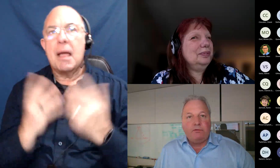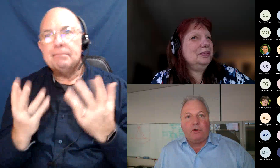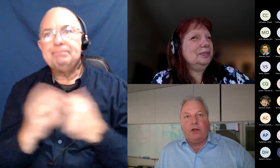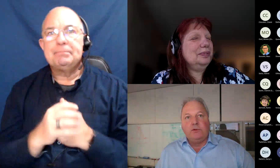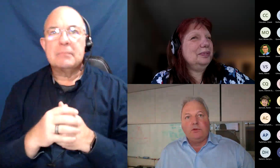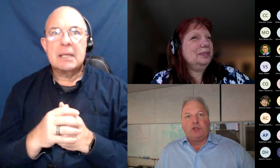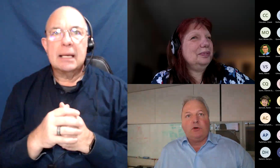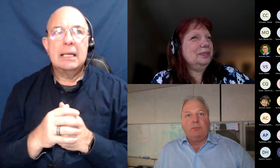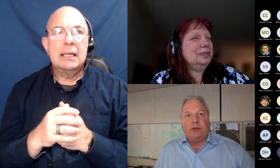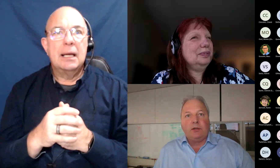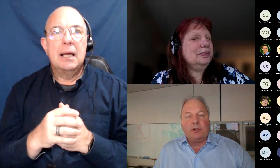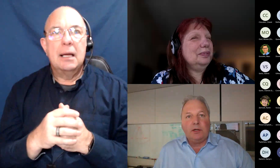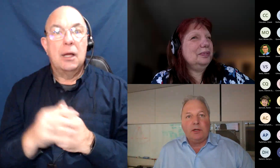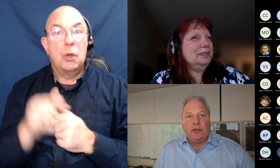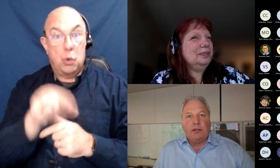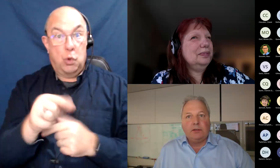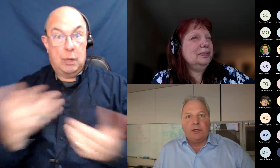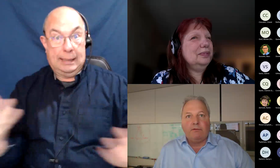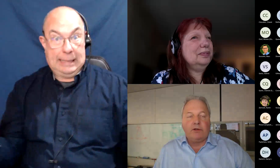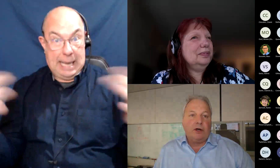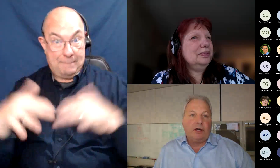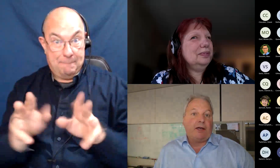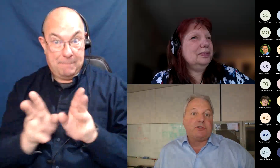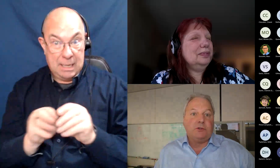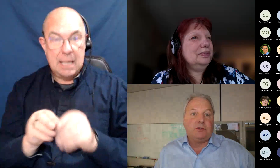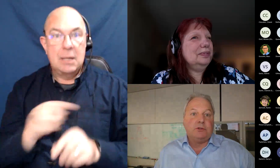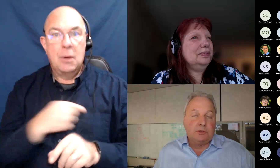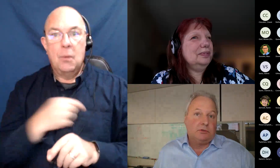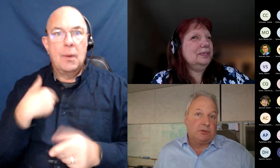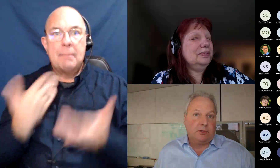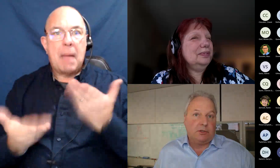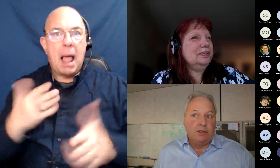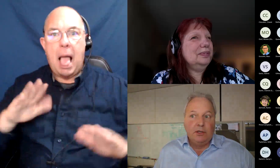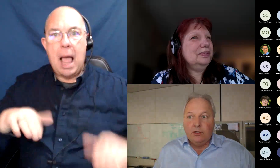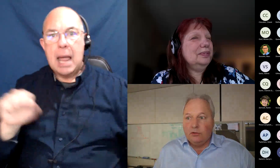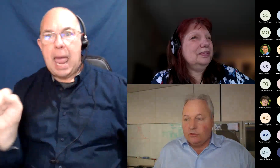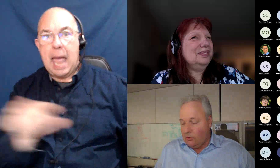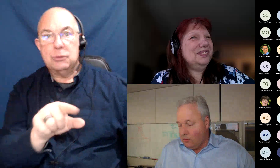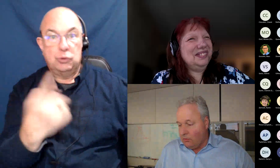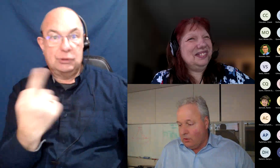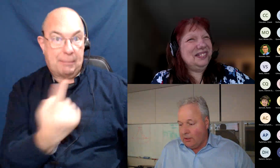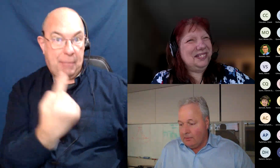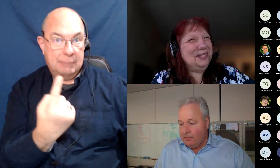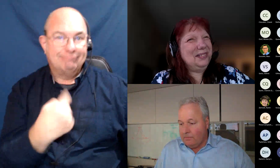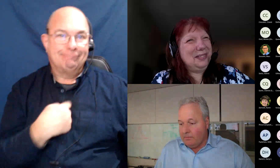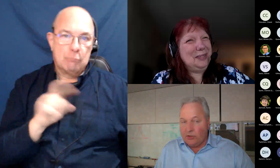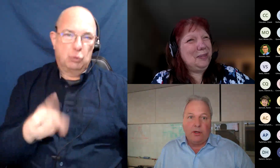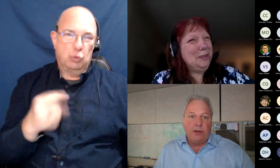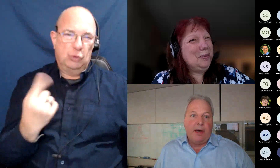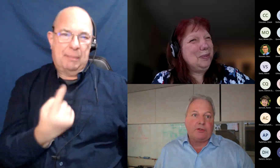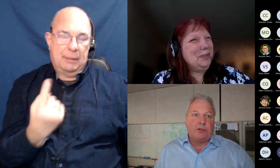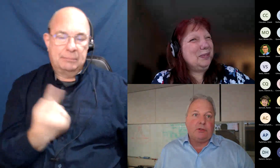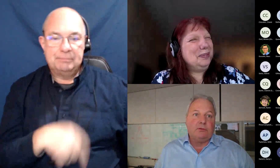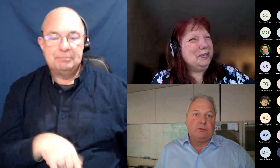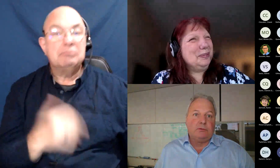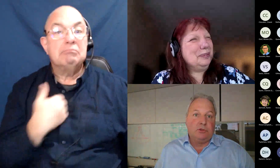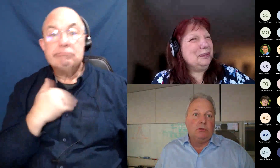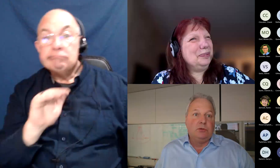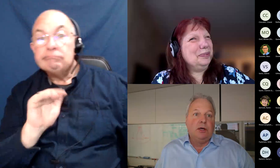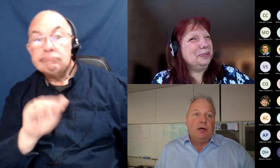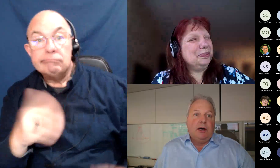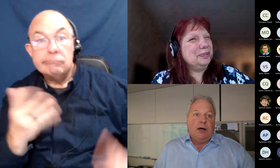I would hate for all of you to show up here and have us not ask you to do something. So this is what I'm asking